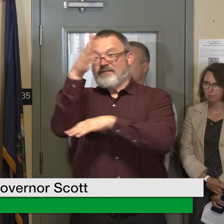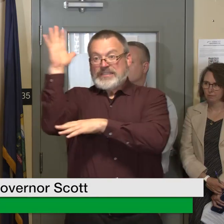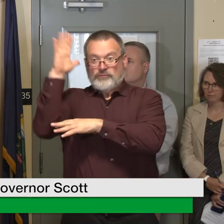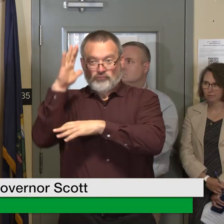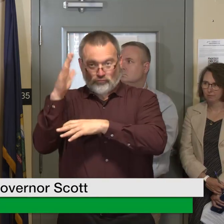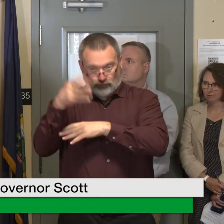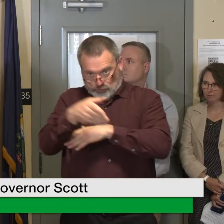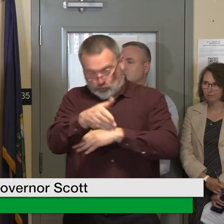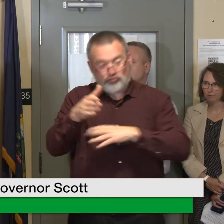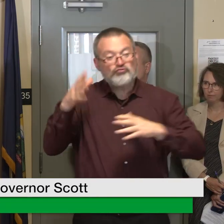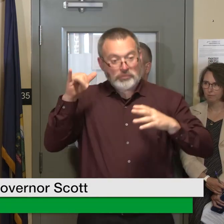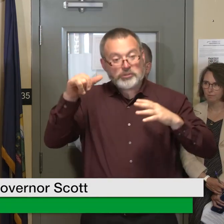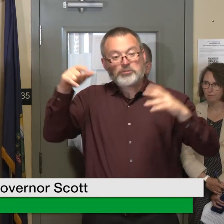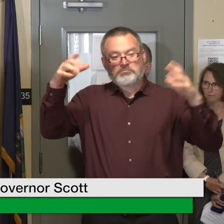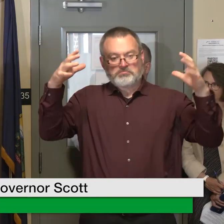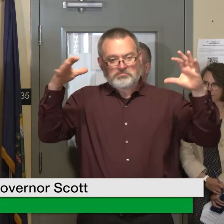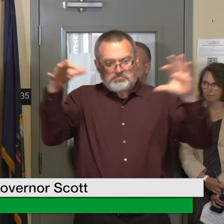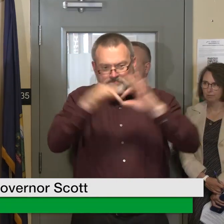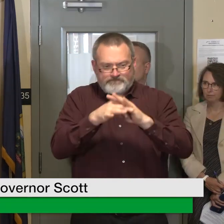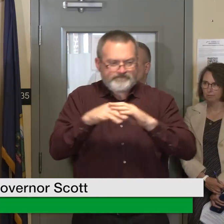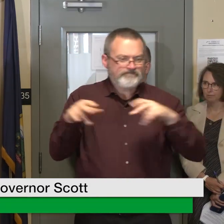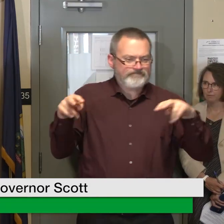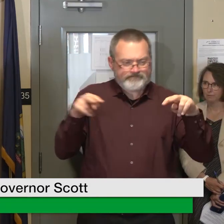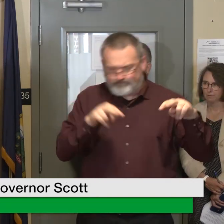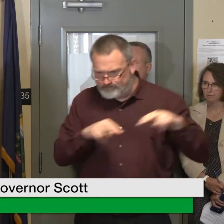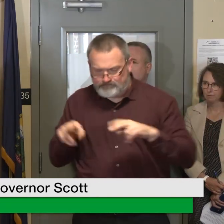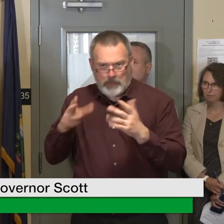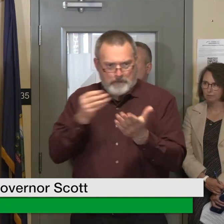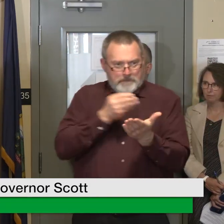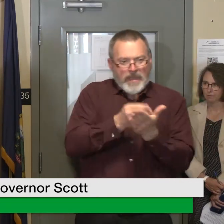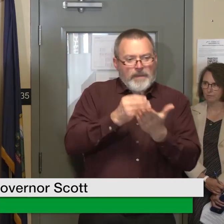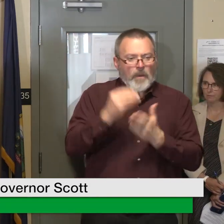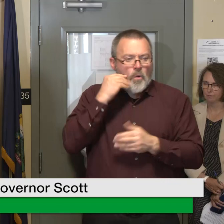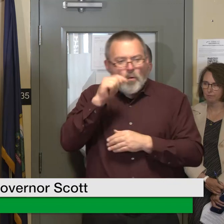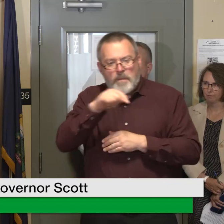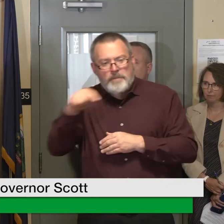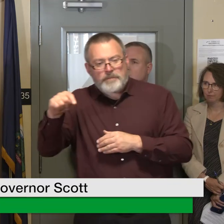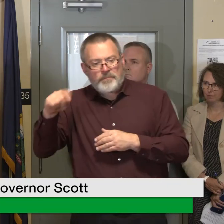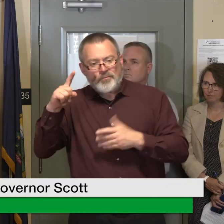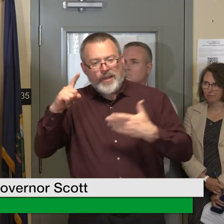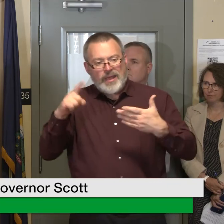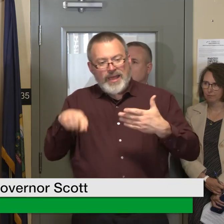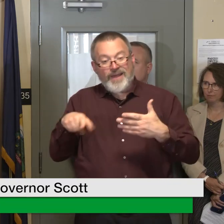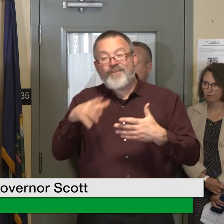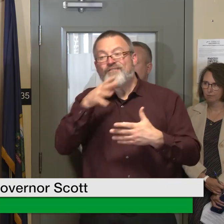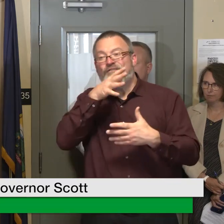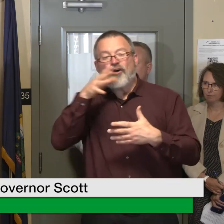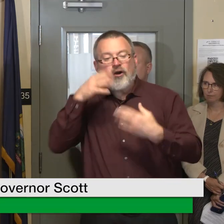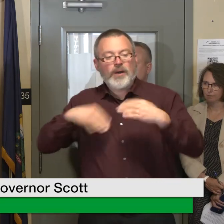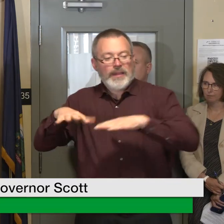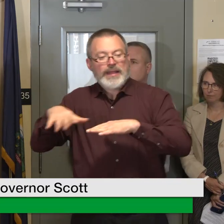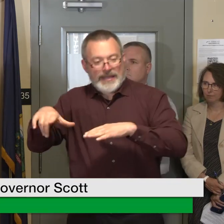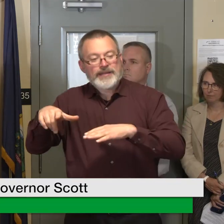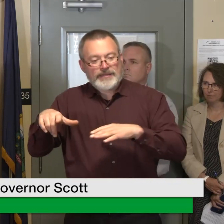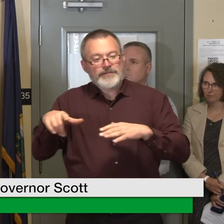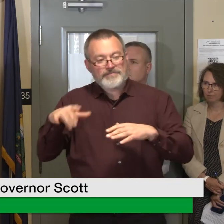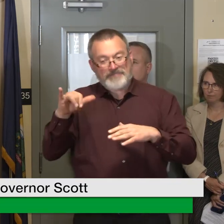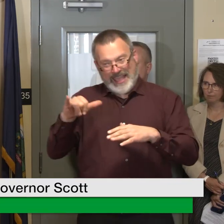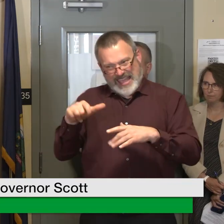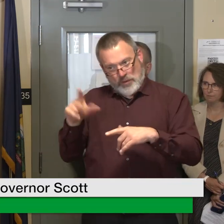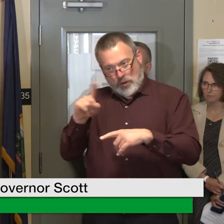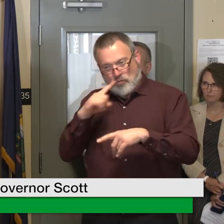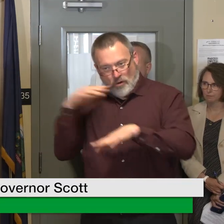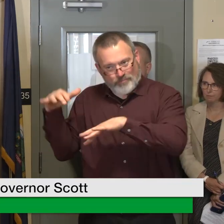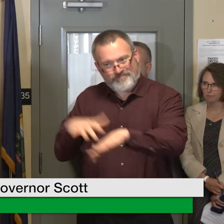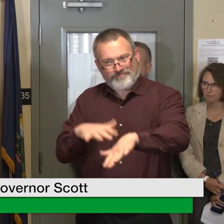to look at and pursue buyouts of marginal farmland. And that's farmland that repeatedly floods, makes it challenging often